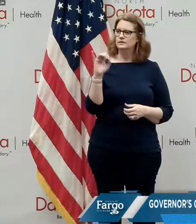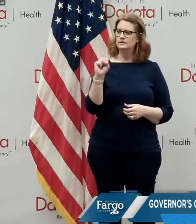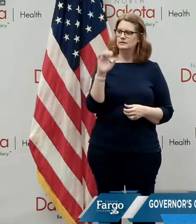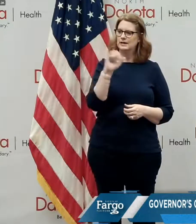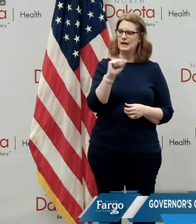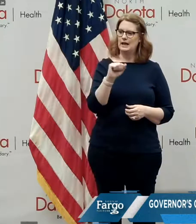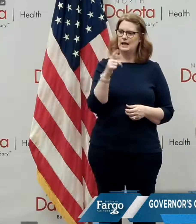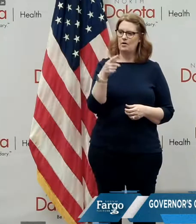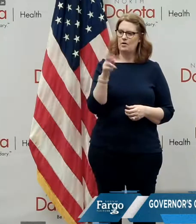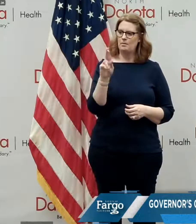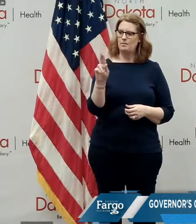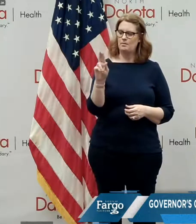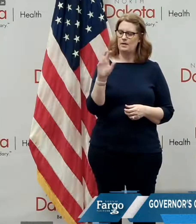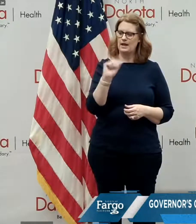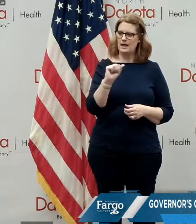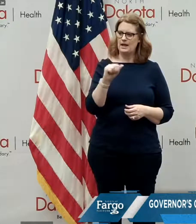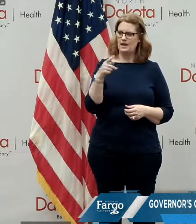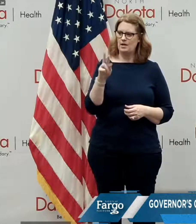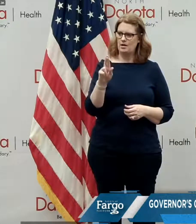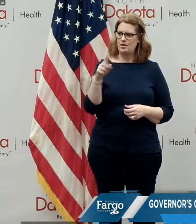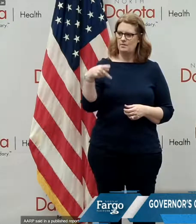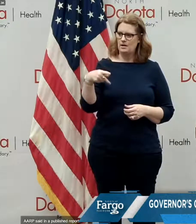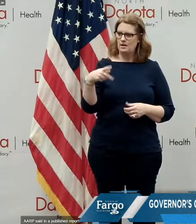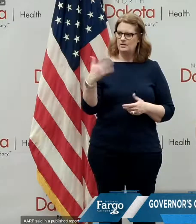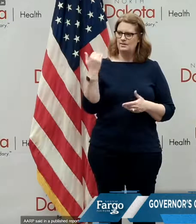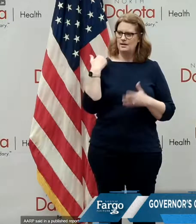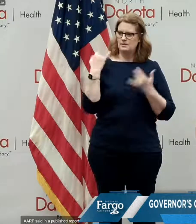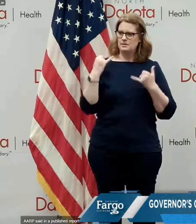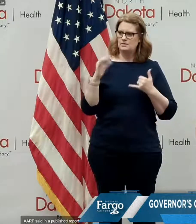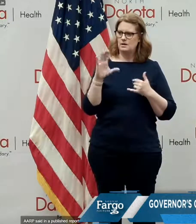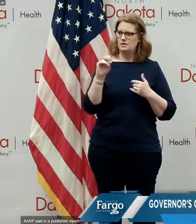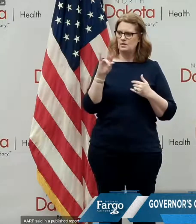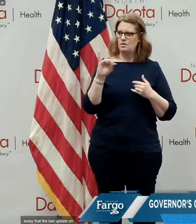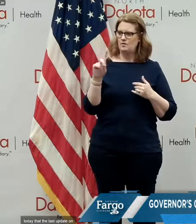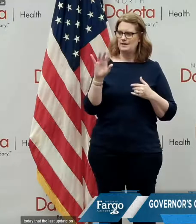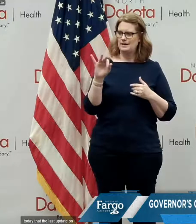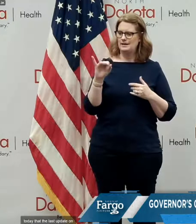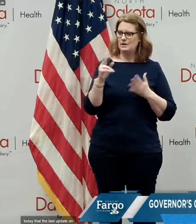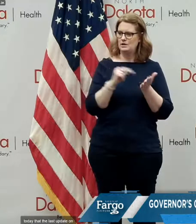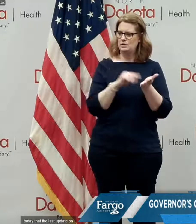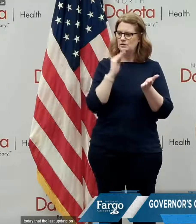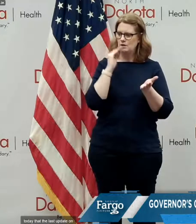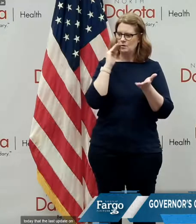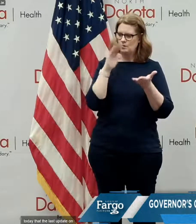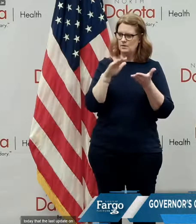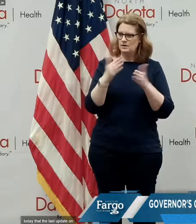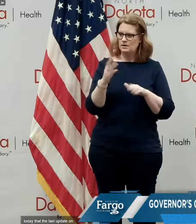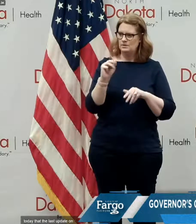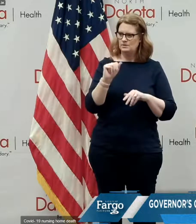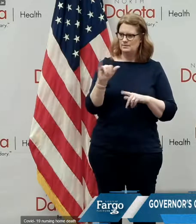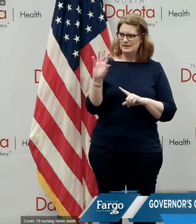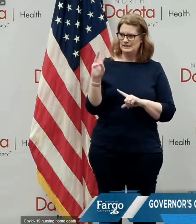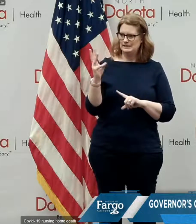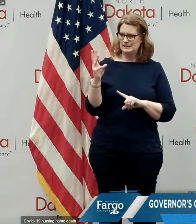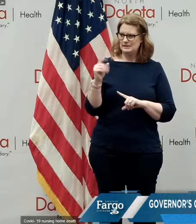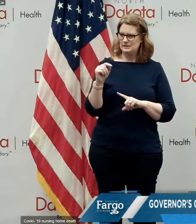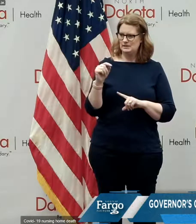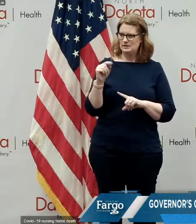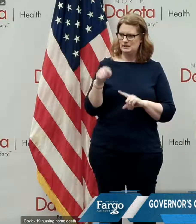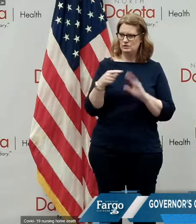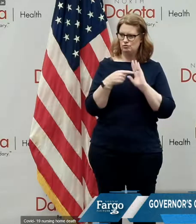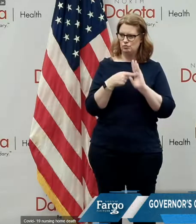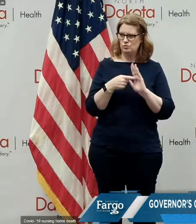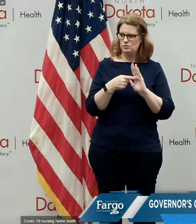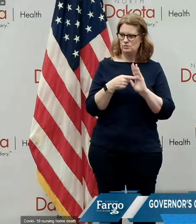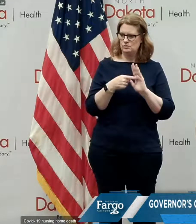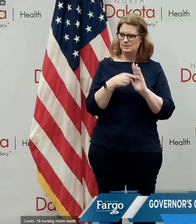AARP said in a published report today that the last update on COVID-19 nursing home deaths was May 6th, and this indicates a lack